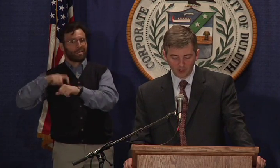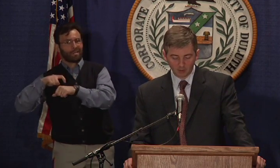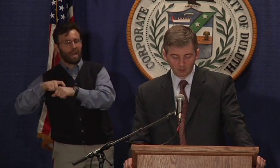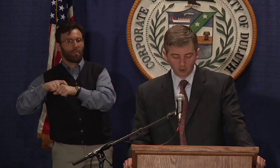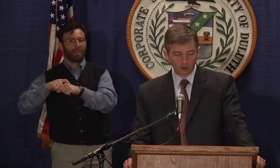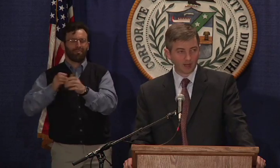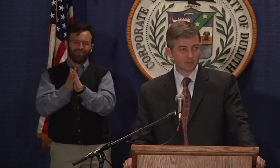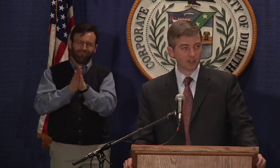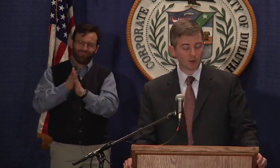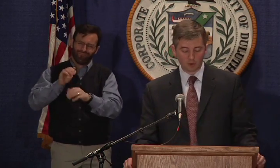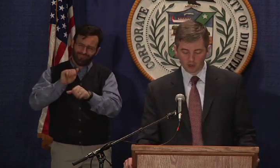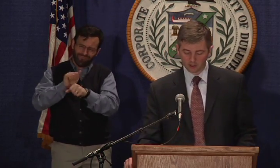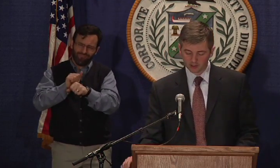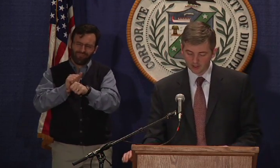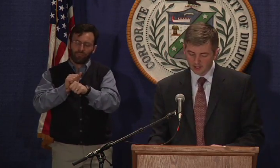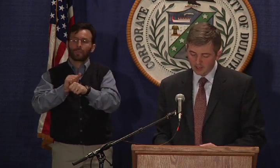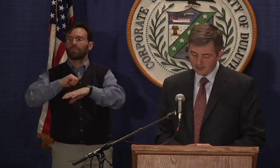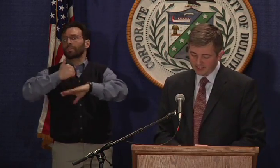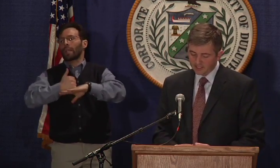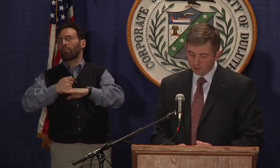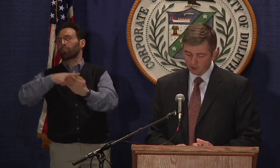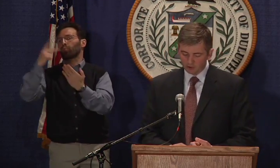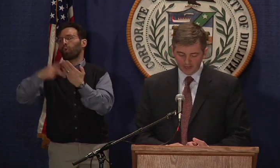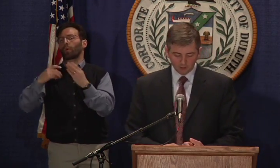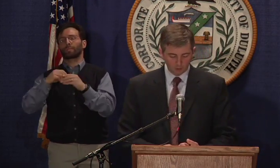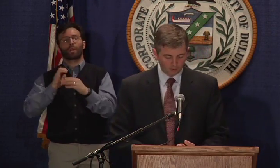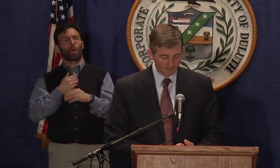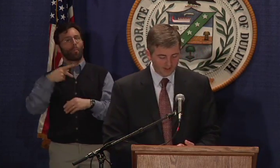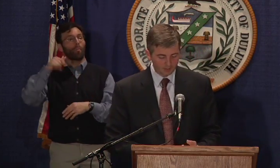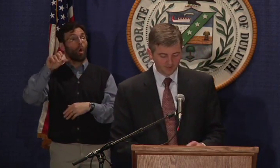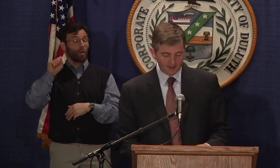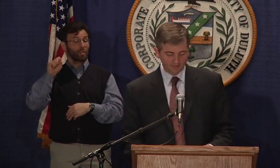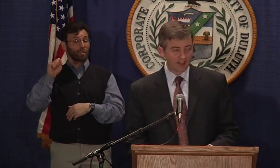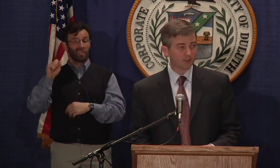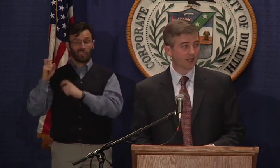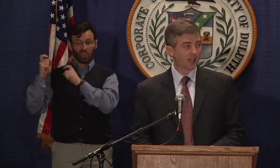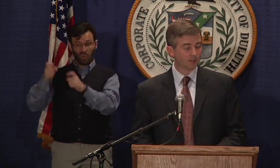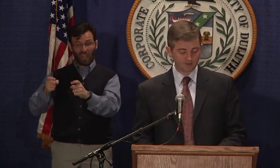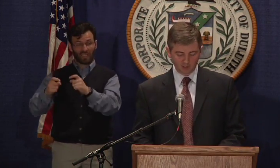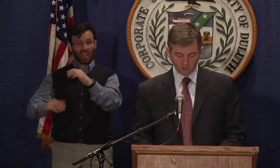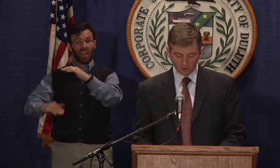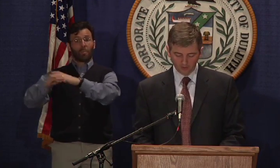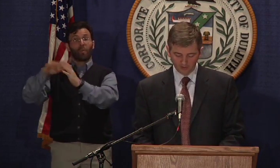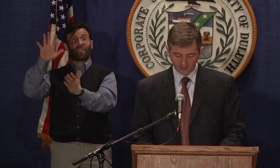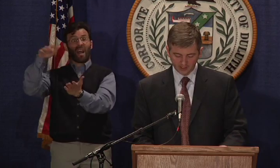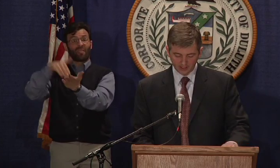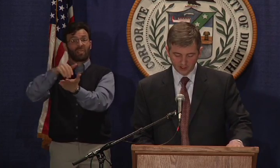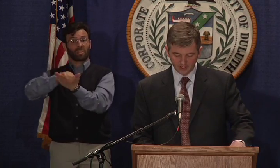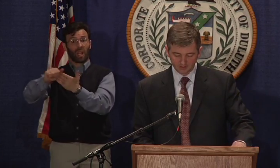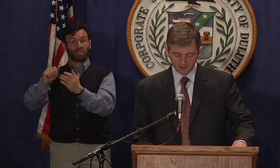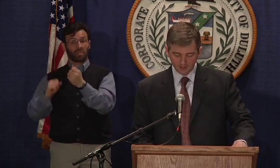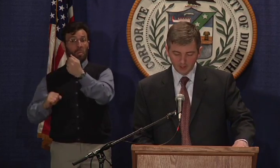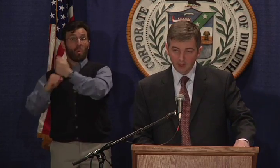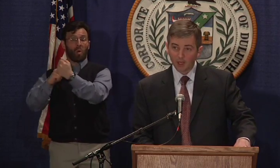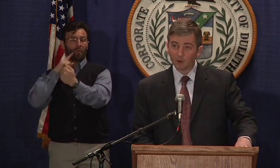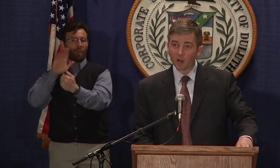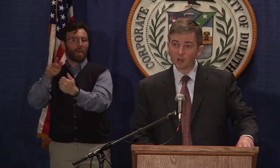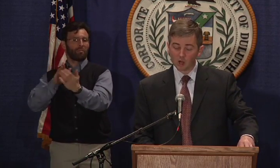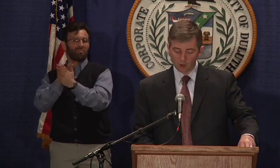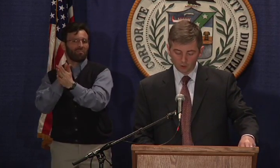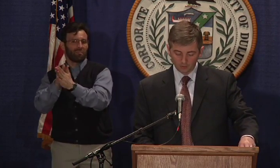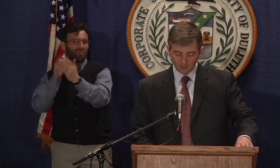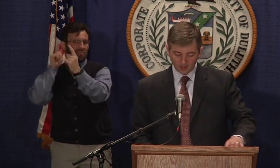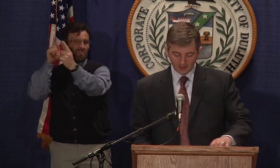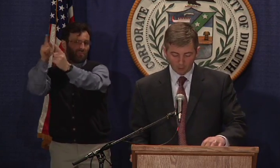provide incredible programs in our parks. These neighborhood grants will provide up to $5,000 of support for these initiatives. And we